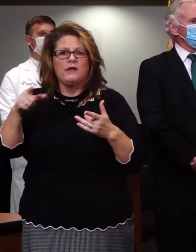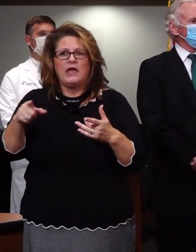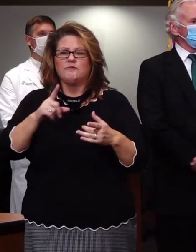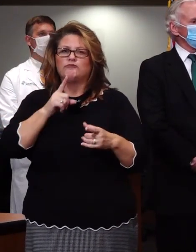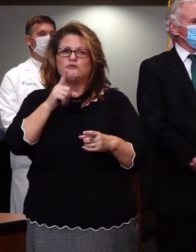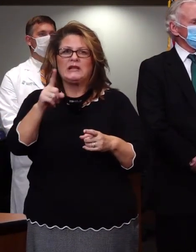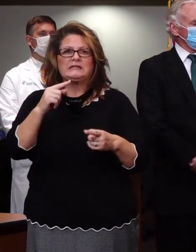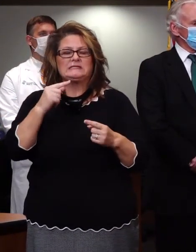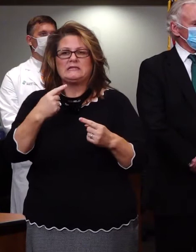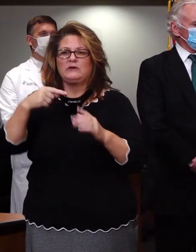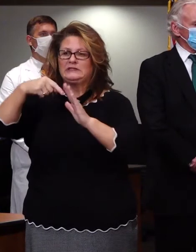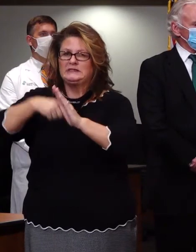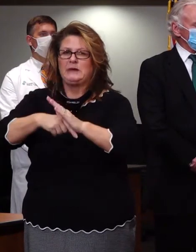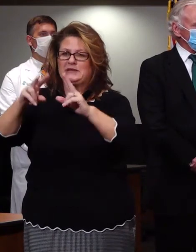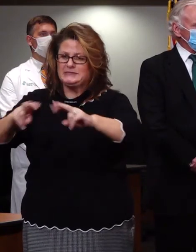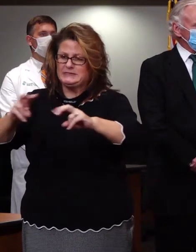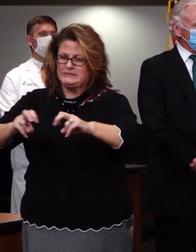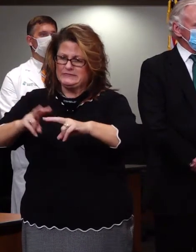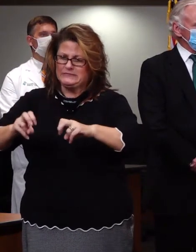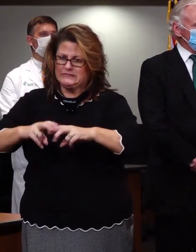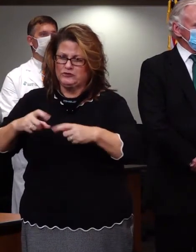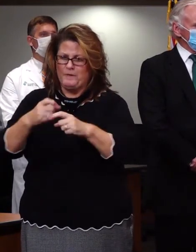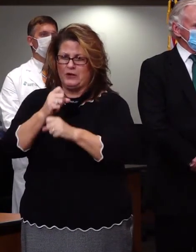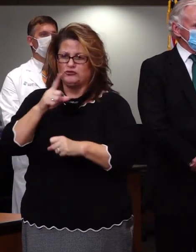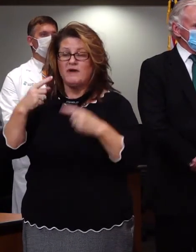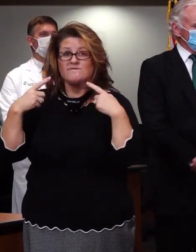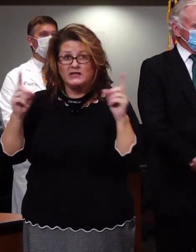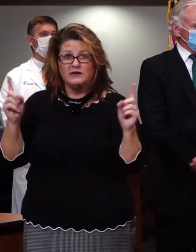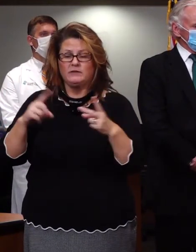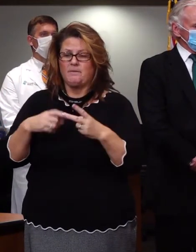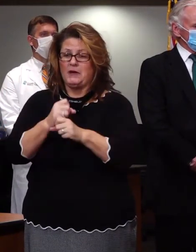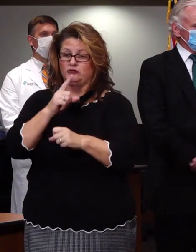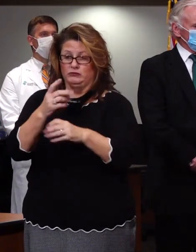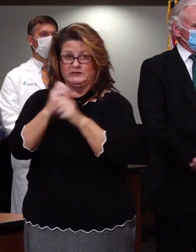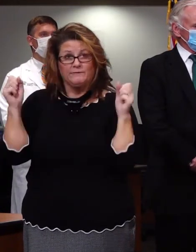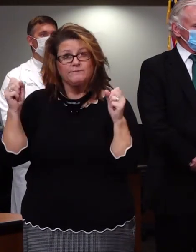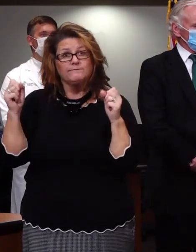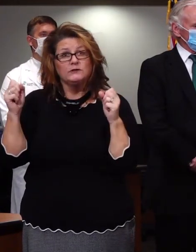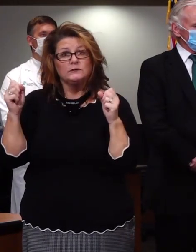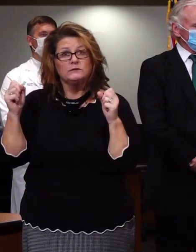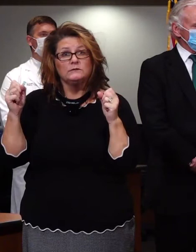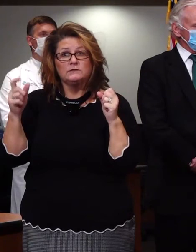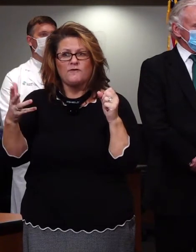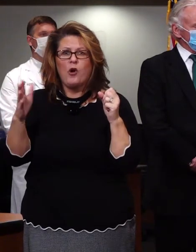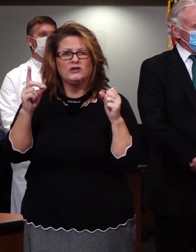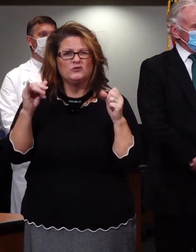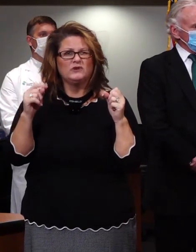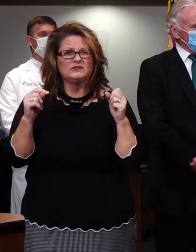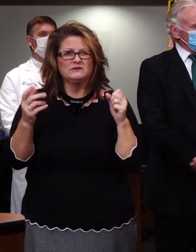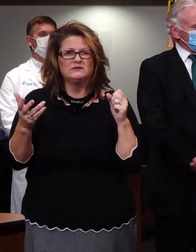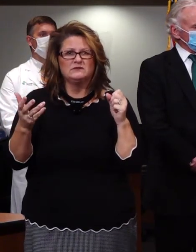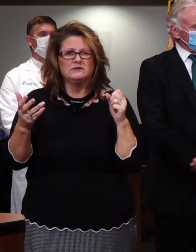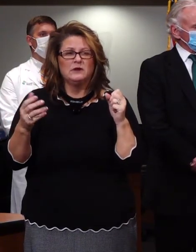to assure their safety, to assure their effectiveness, and so those that continue